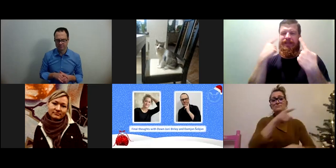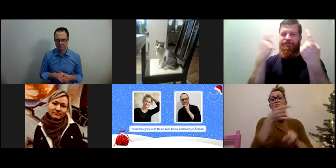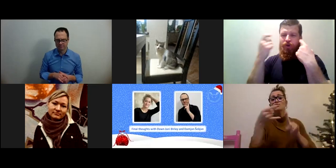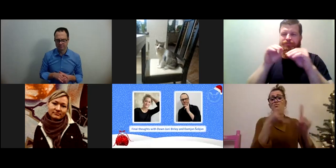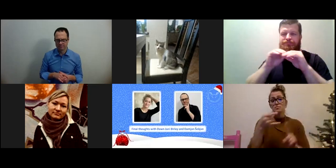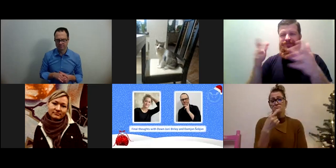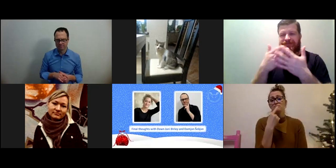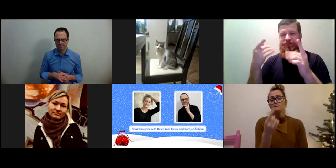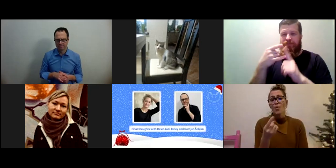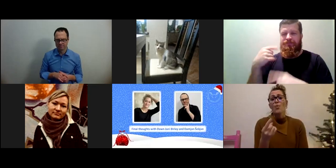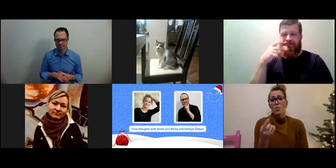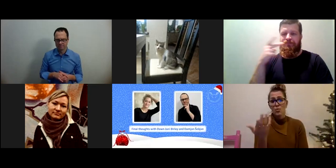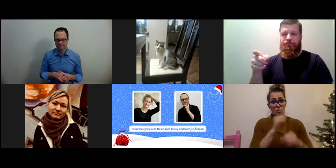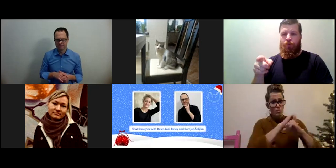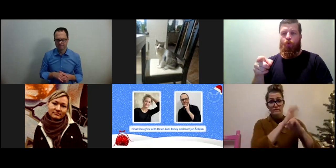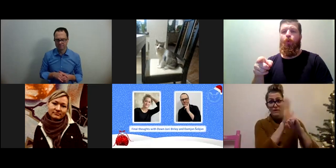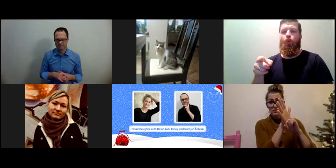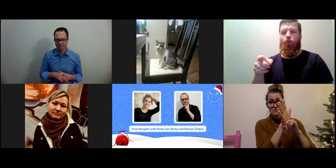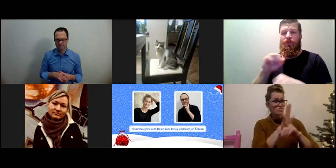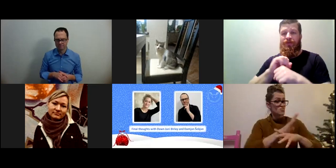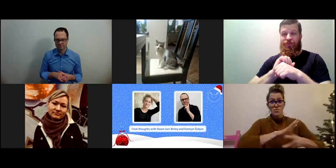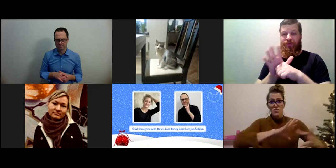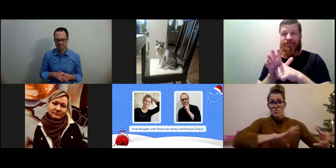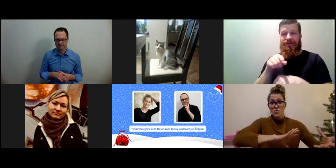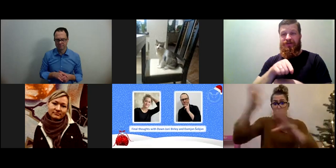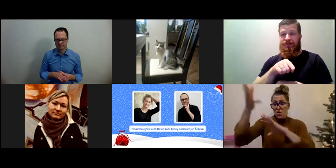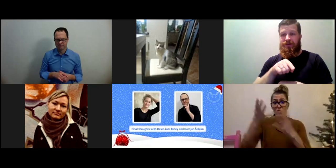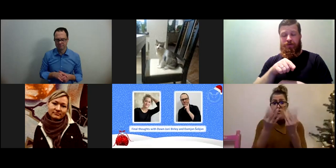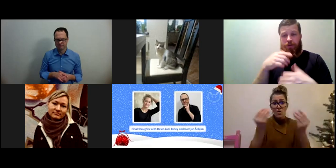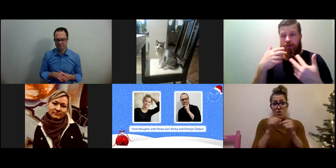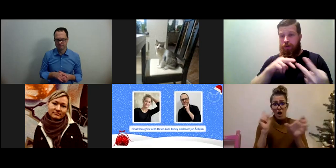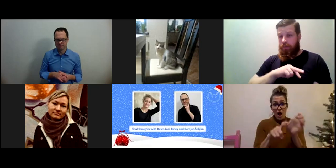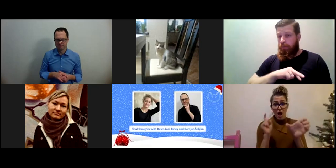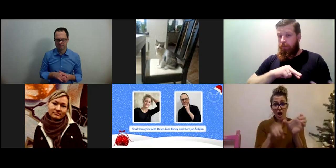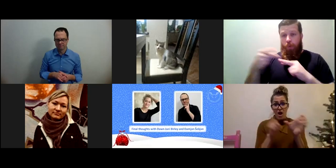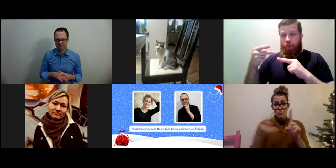seen many different live streams